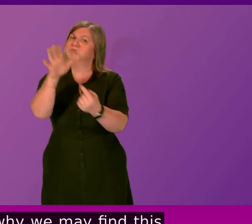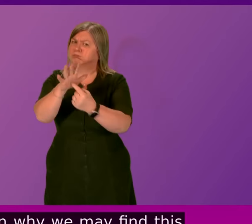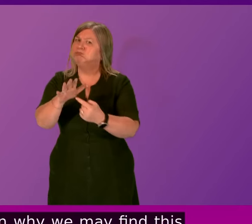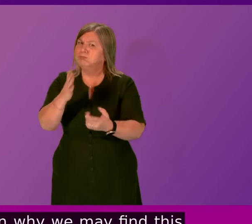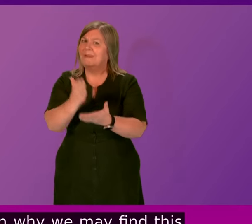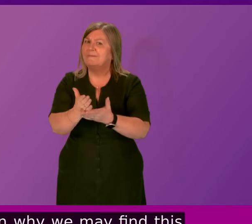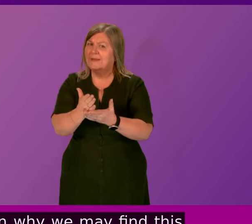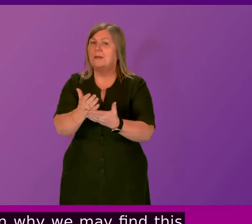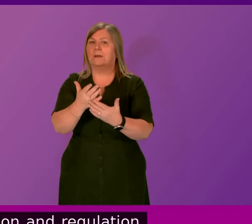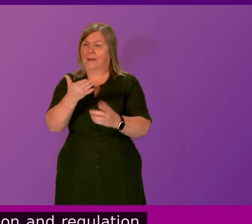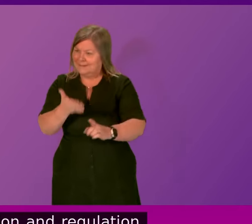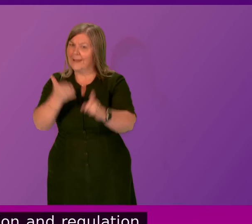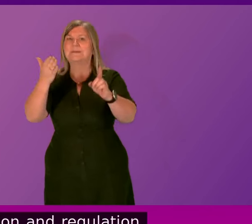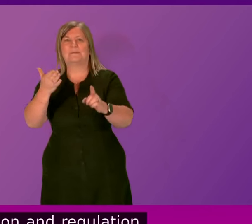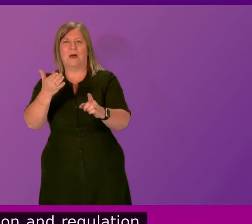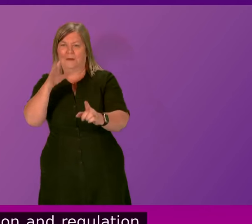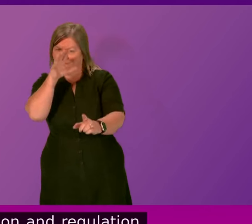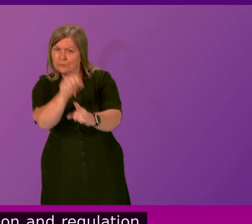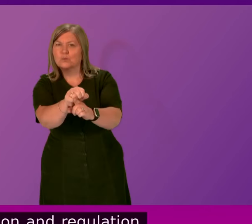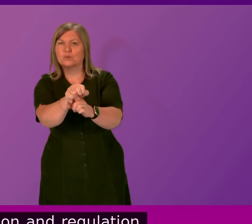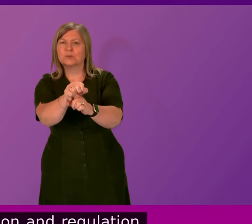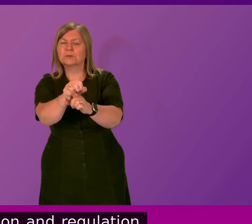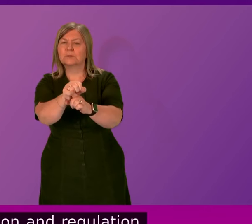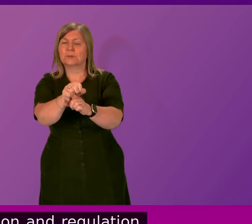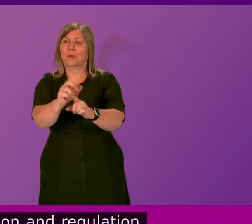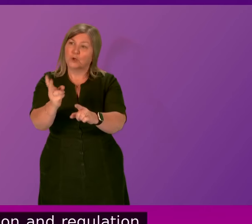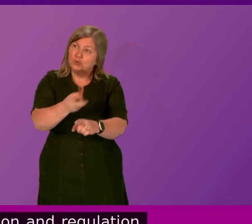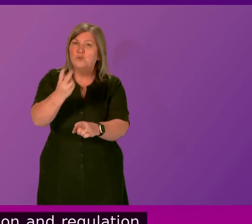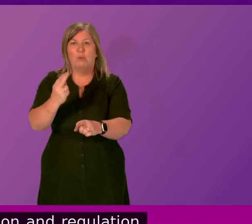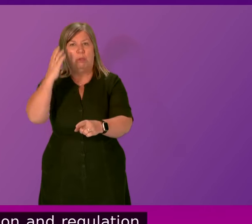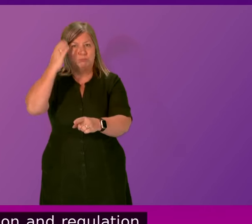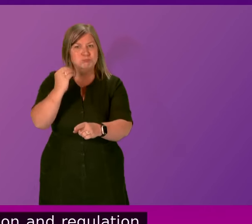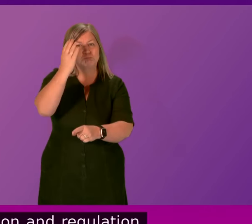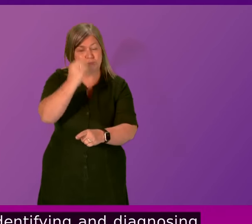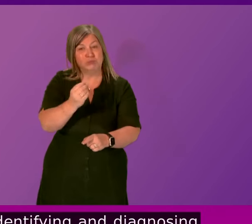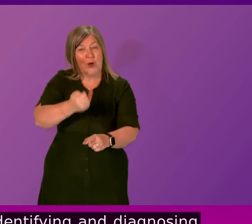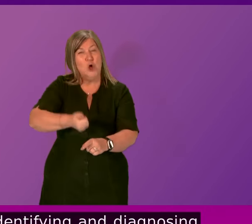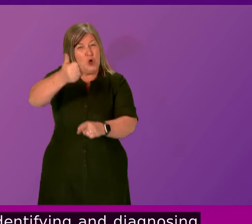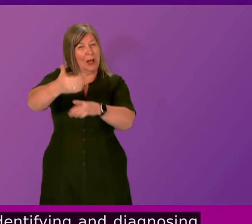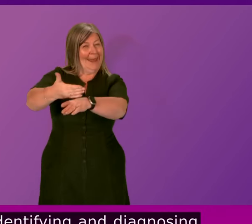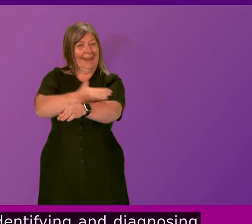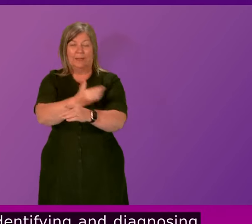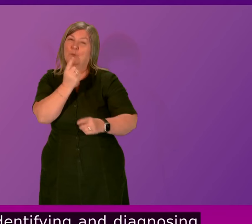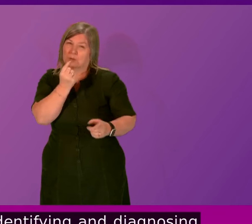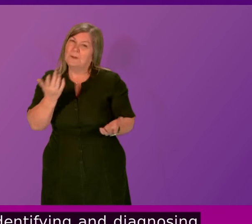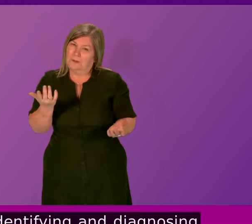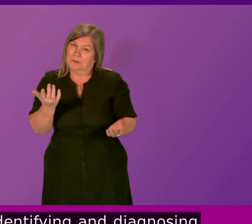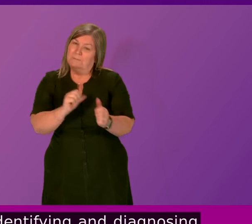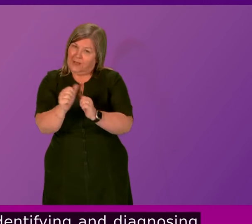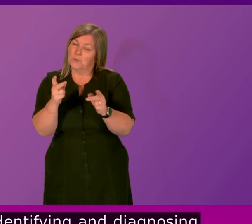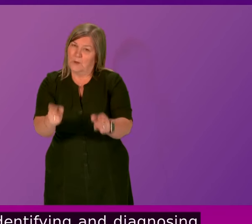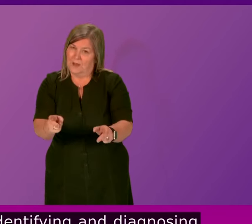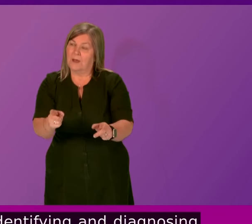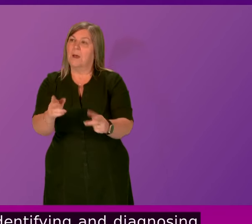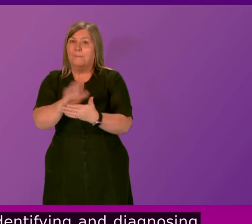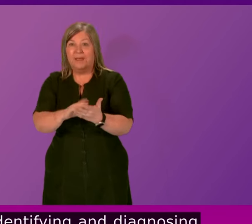step towards identifying and diagnosing people with dual sensory loss as early as possible so that we can